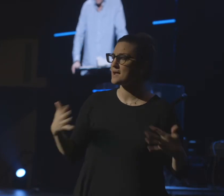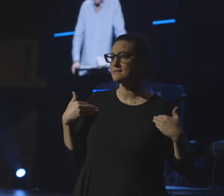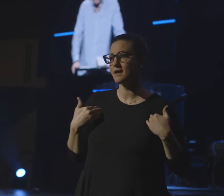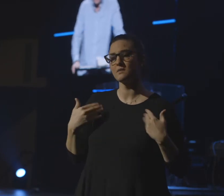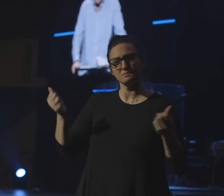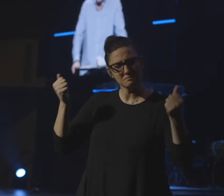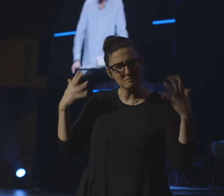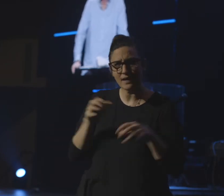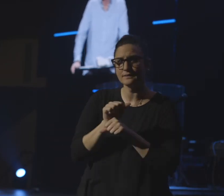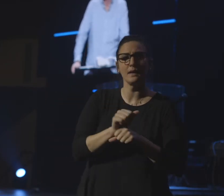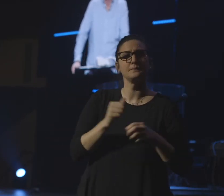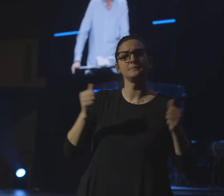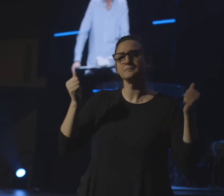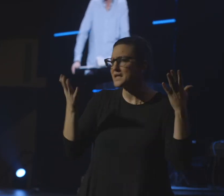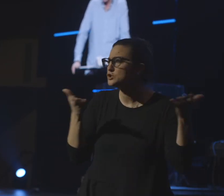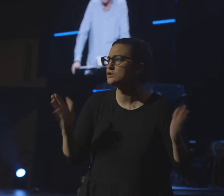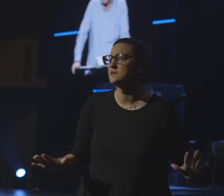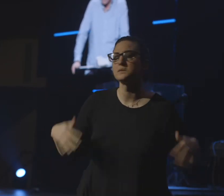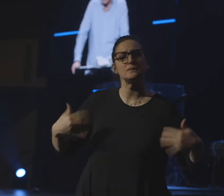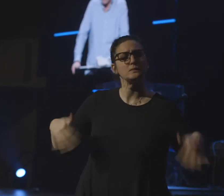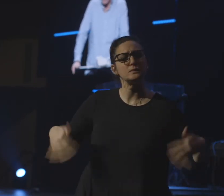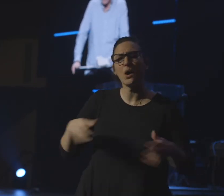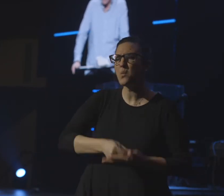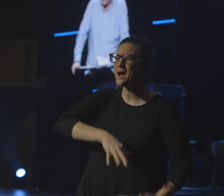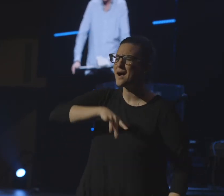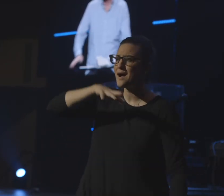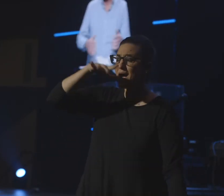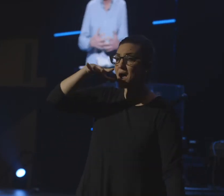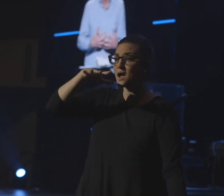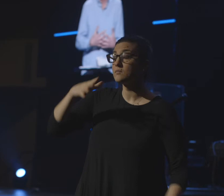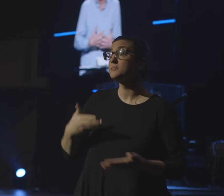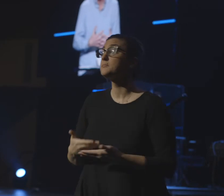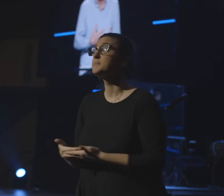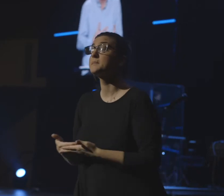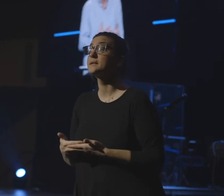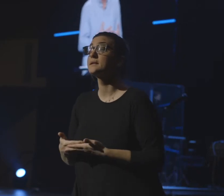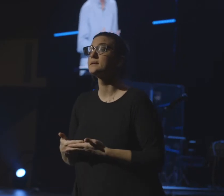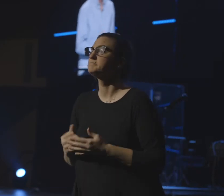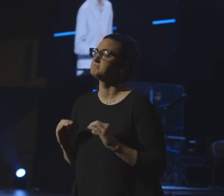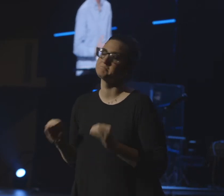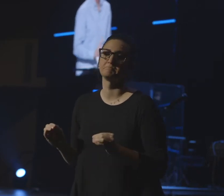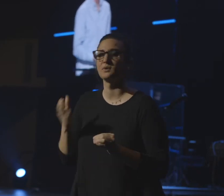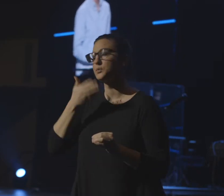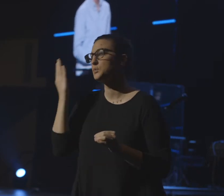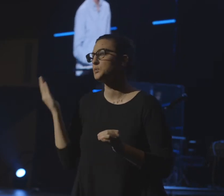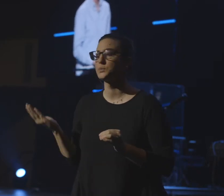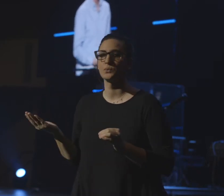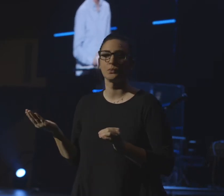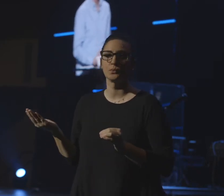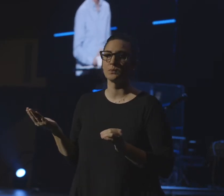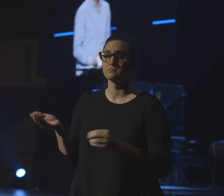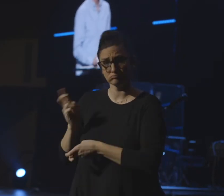have a child. I think many Christians, think about yourself. I think many of us, if we're honest, we don't even try to live the life of